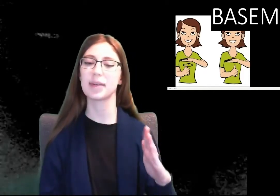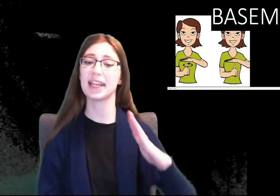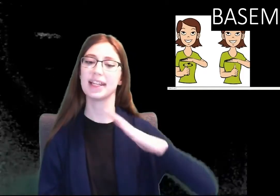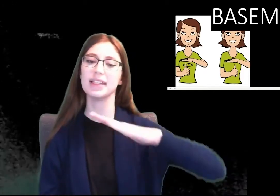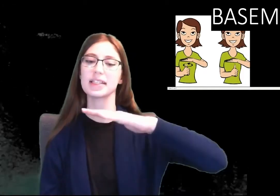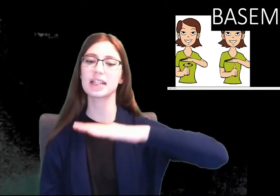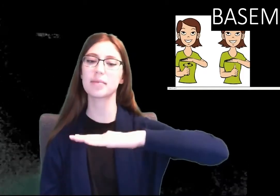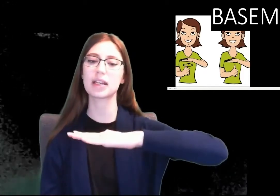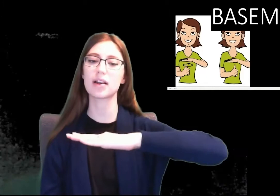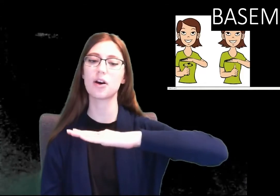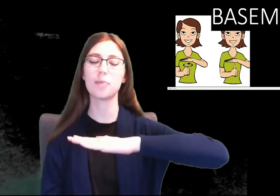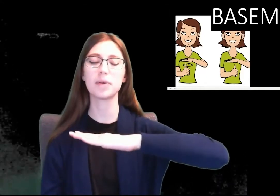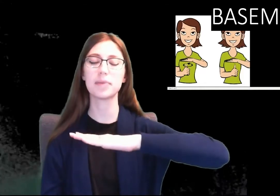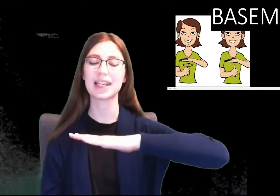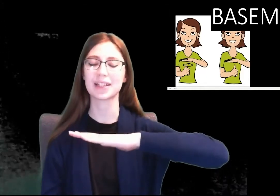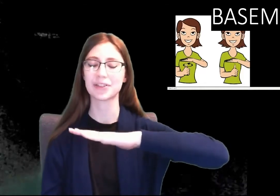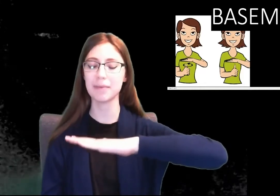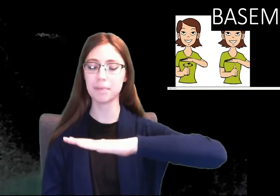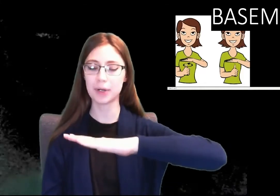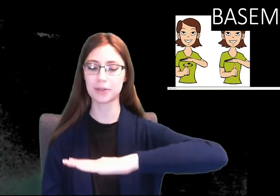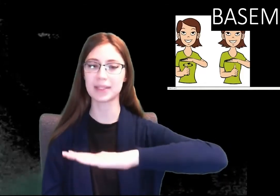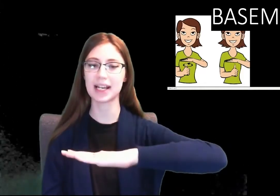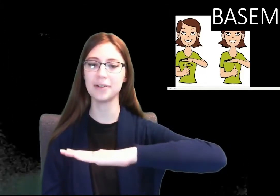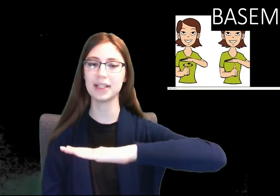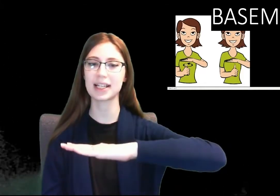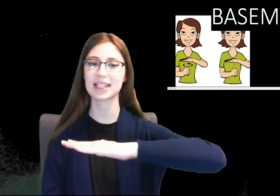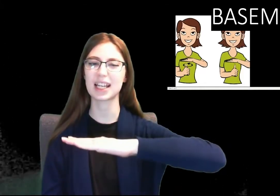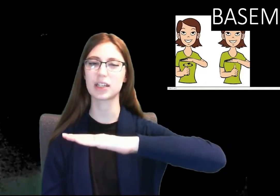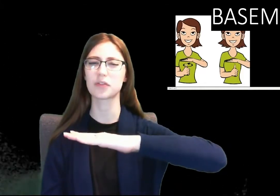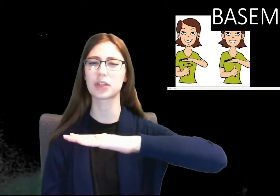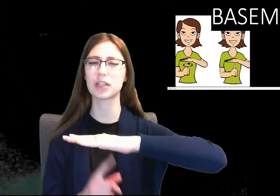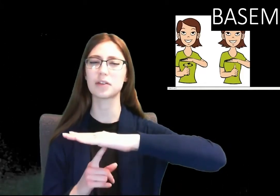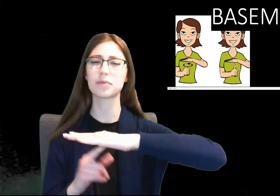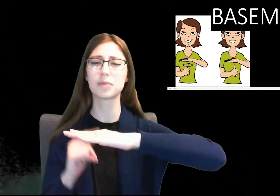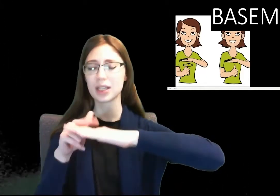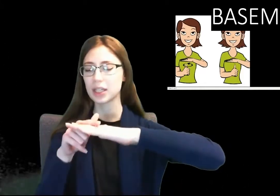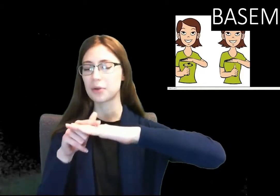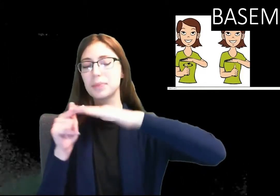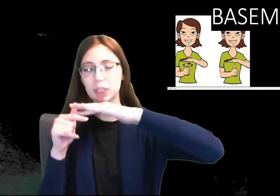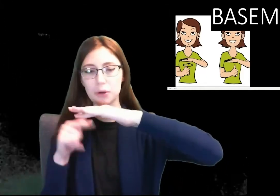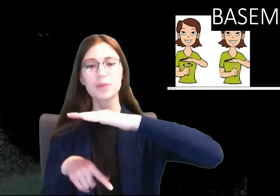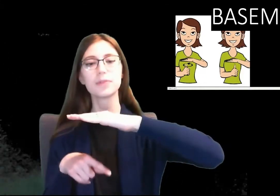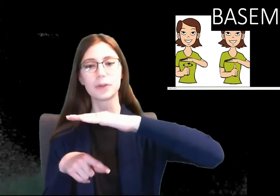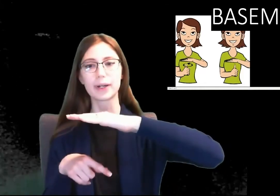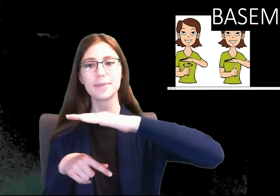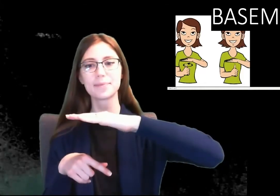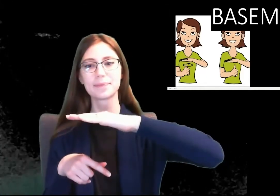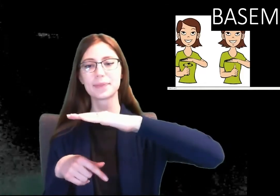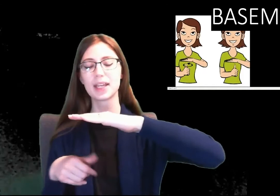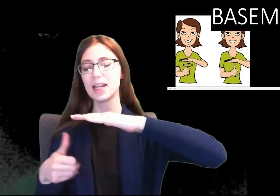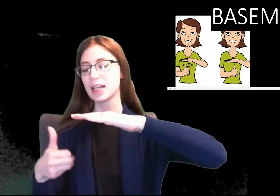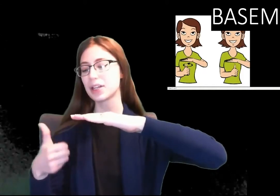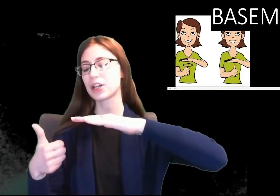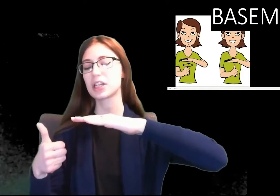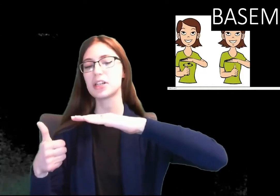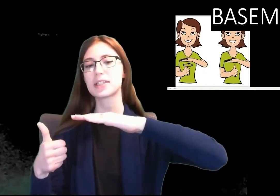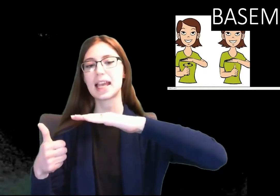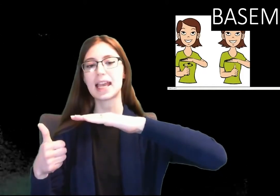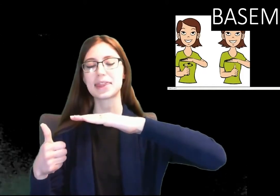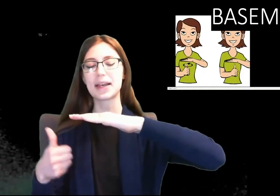hand is going to be open B hand shape, palm down as kind of the, below the floor. You're going to use a thumbs